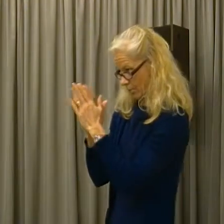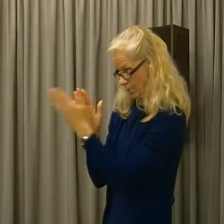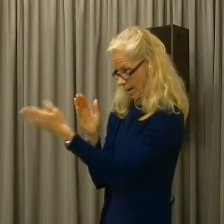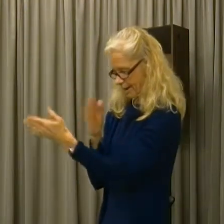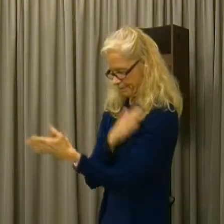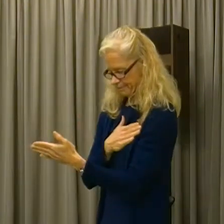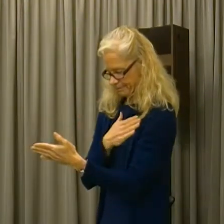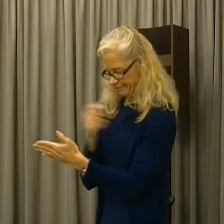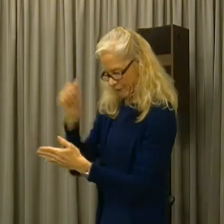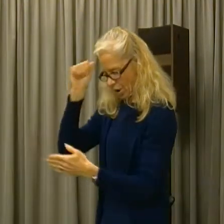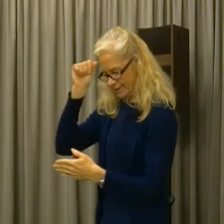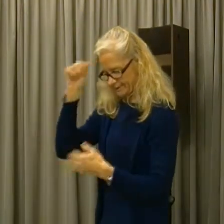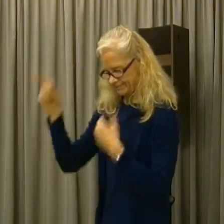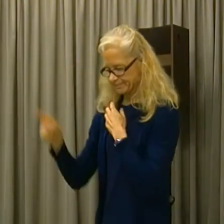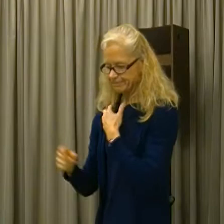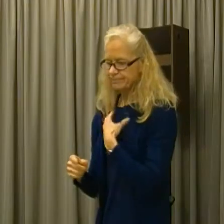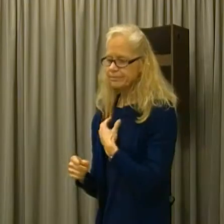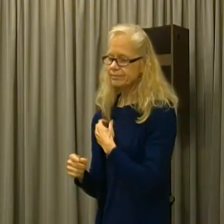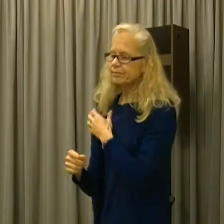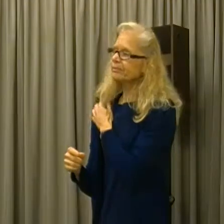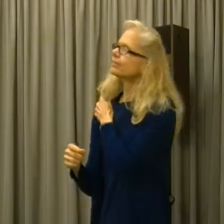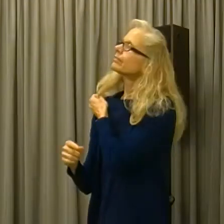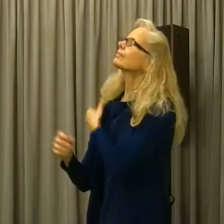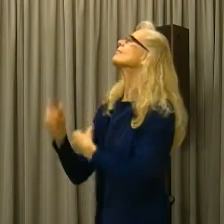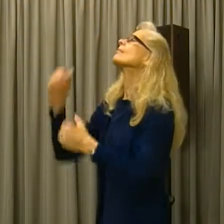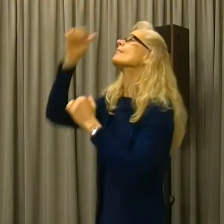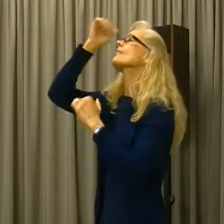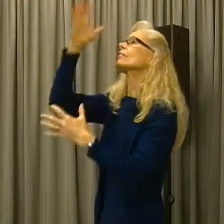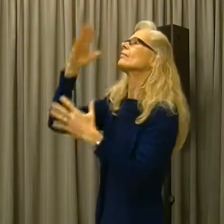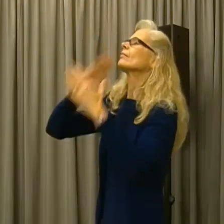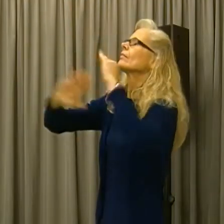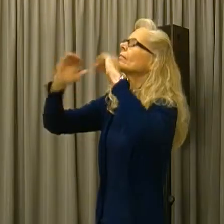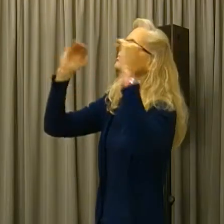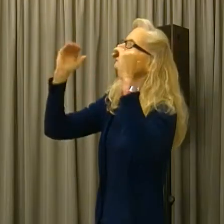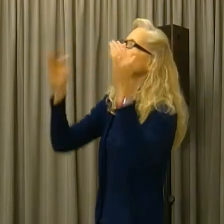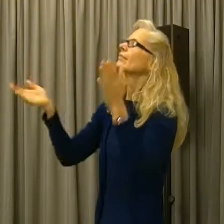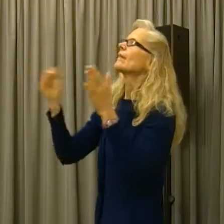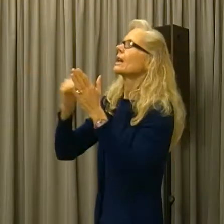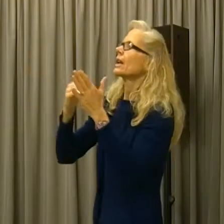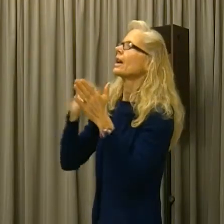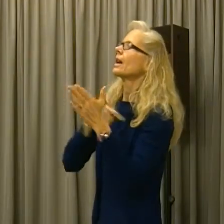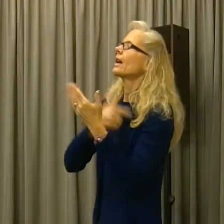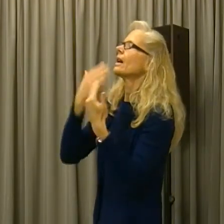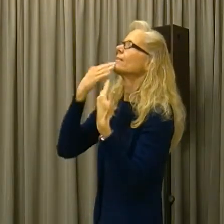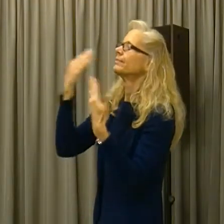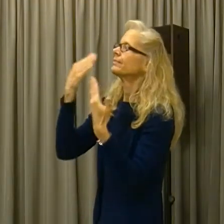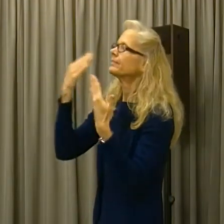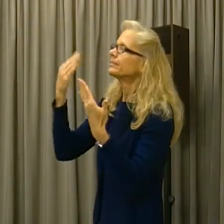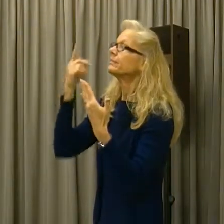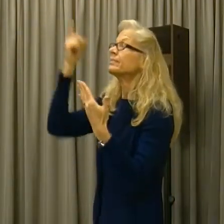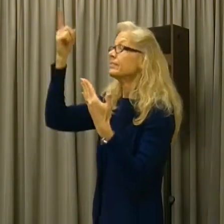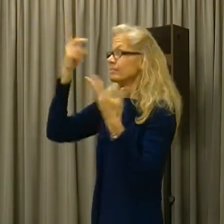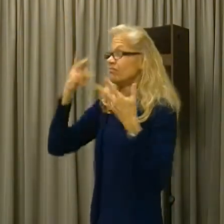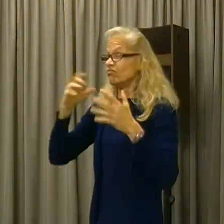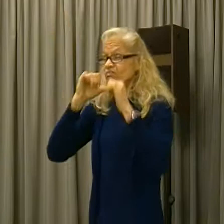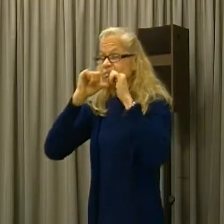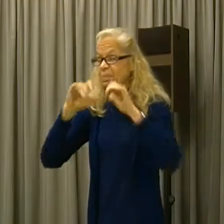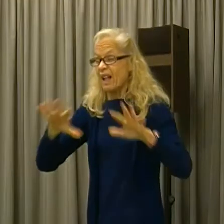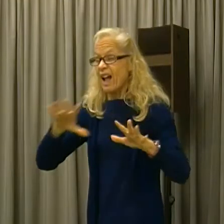Heavenly Father, we come before you this morning again. We thank you so much for the blessings that you've given each one of us. And you've allowed us to be a part of